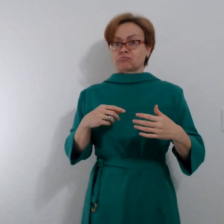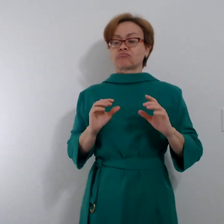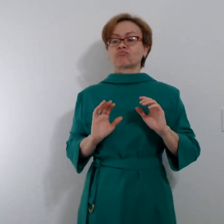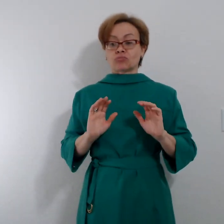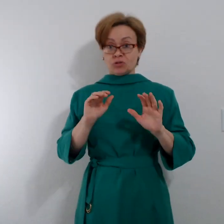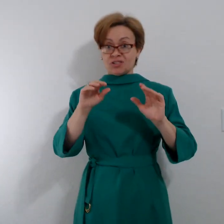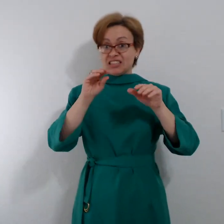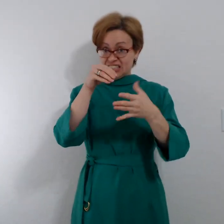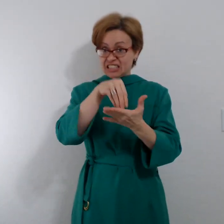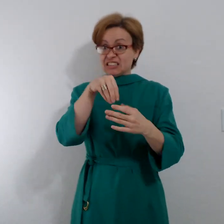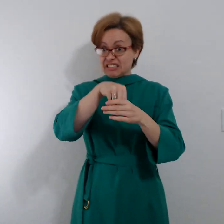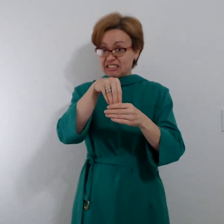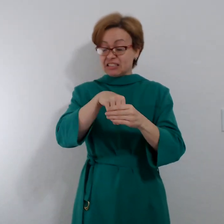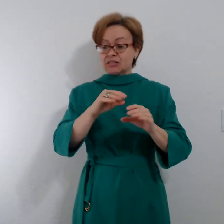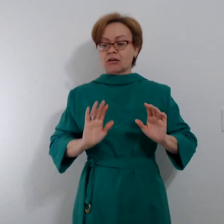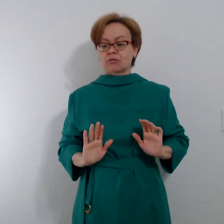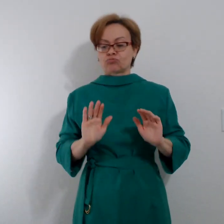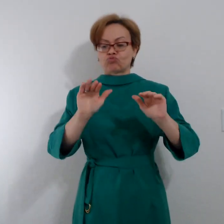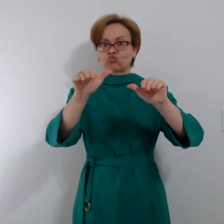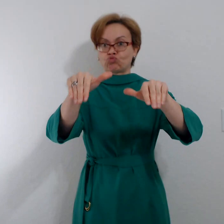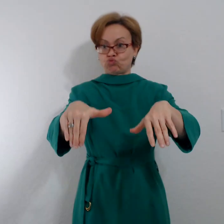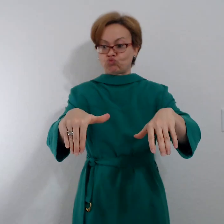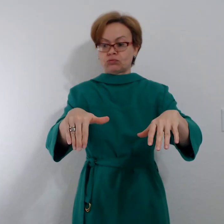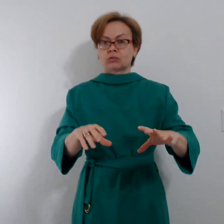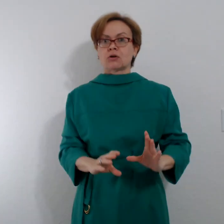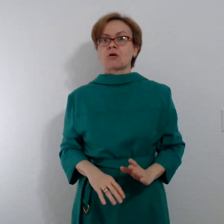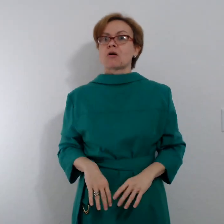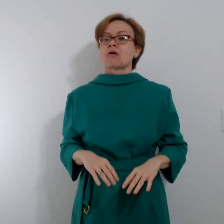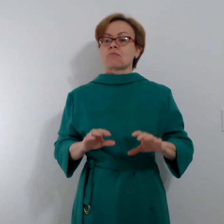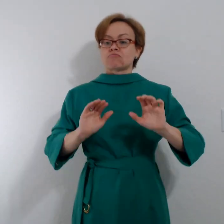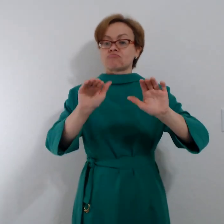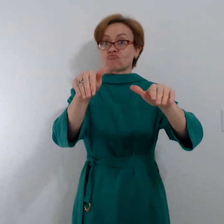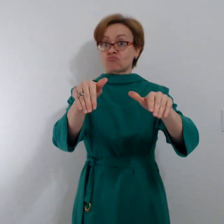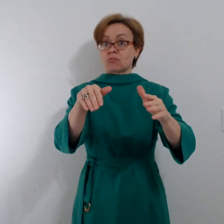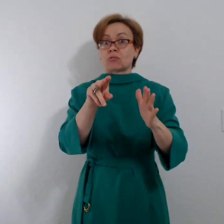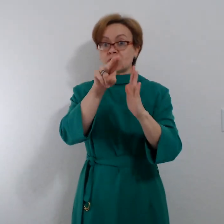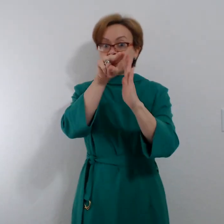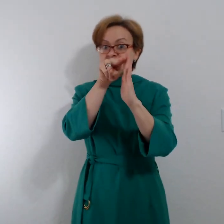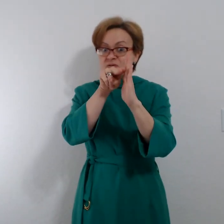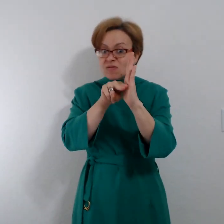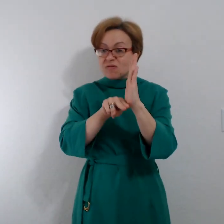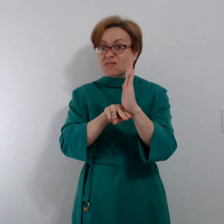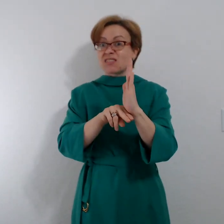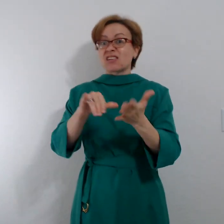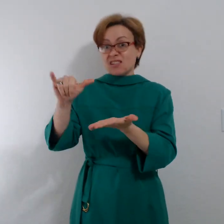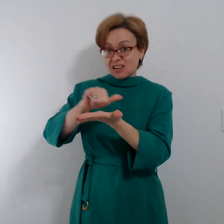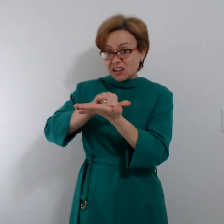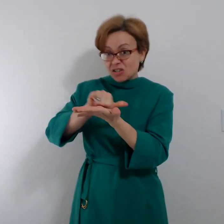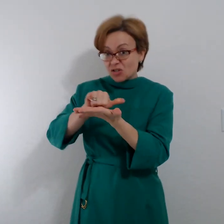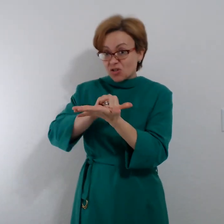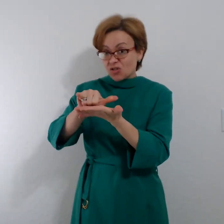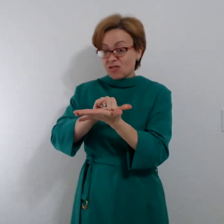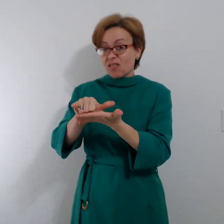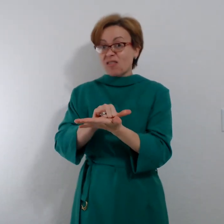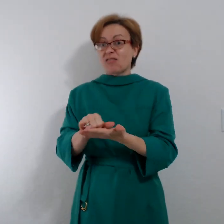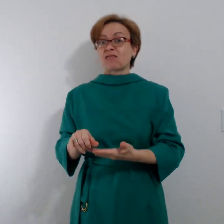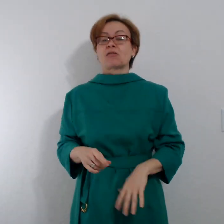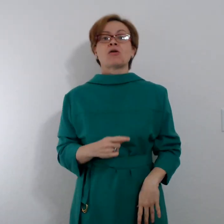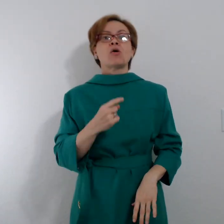coffin in April 1999 for a week. I lived there with